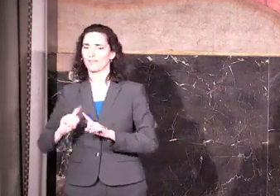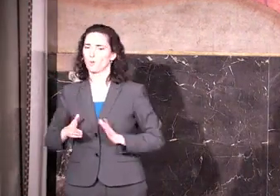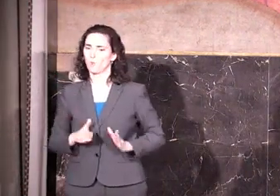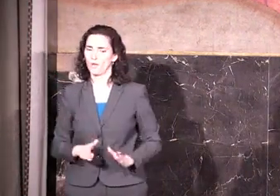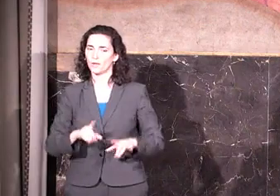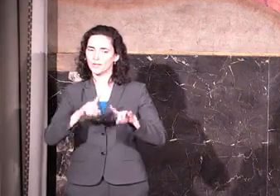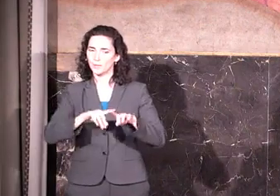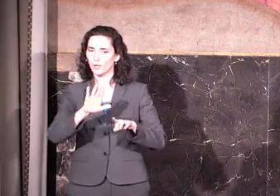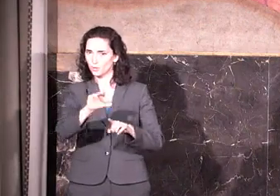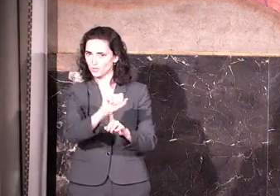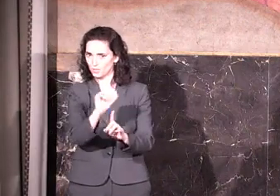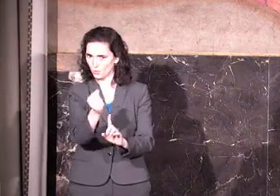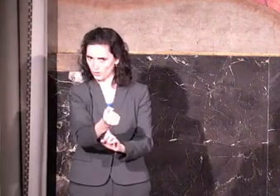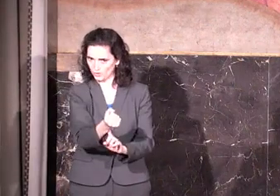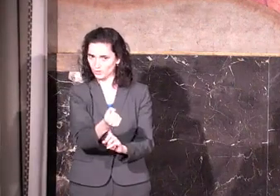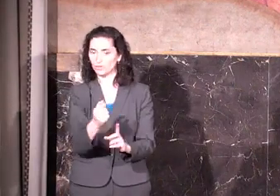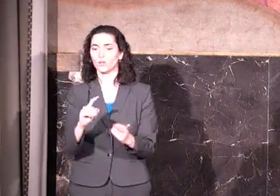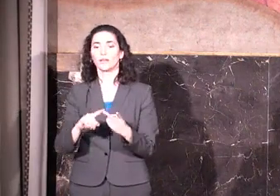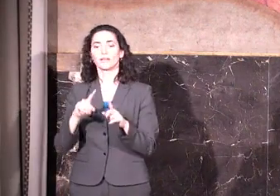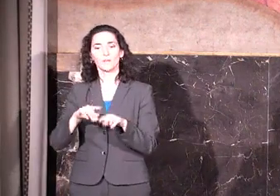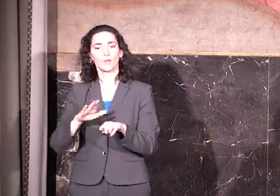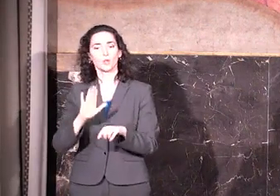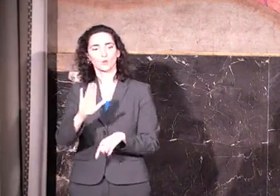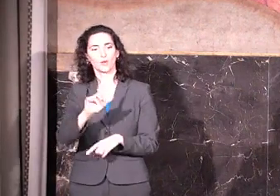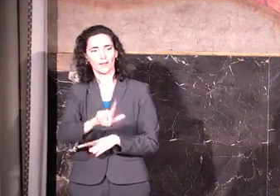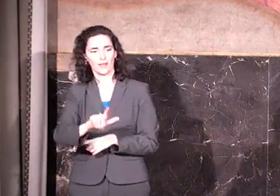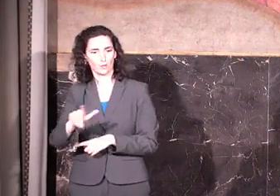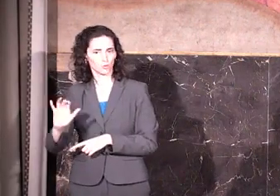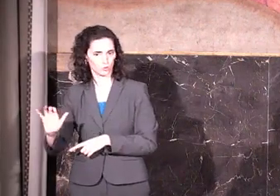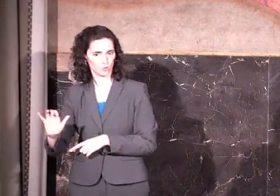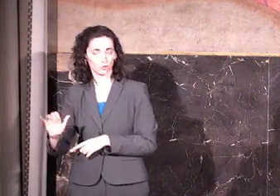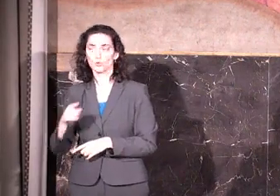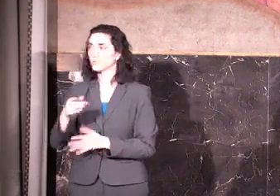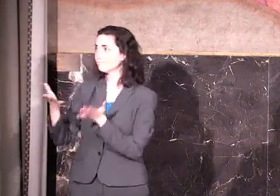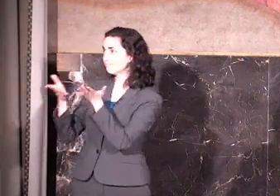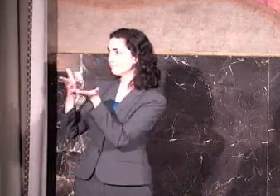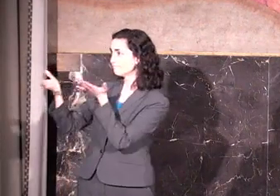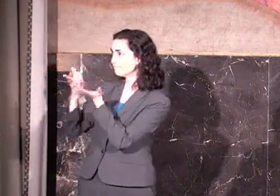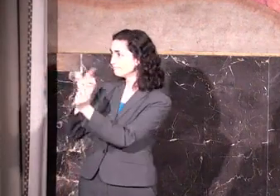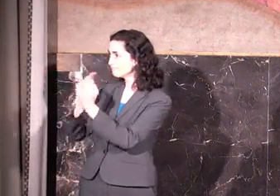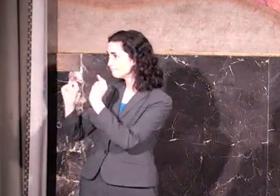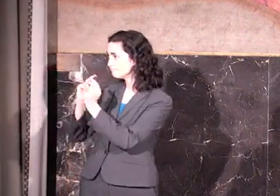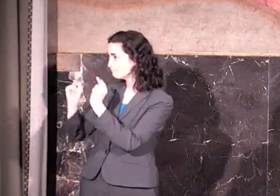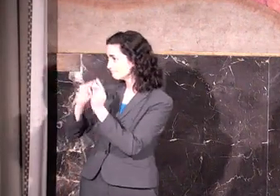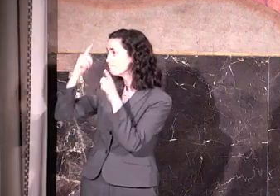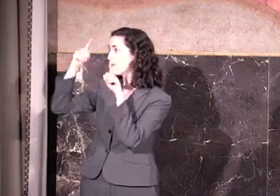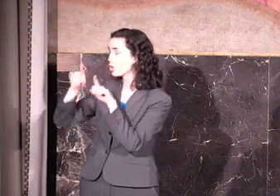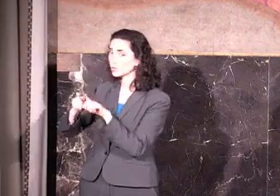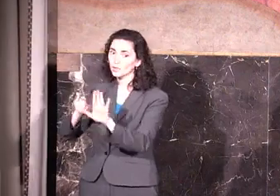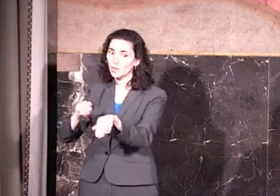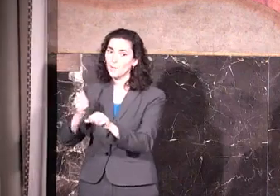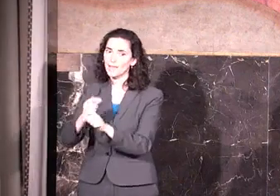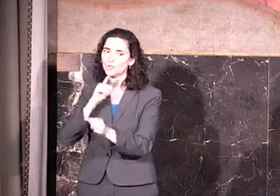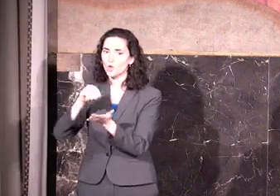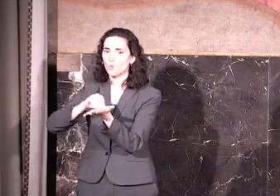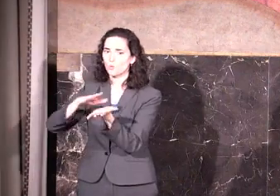your circumstances and on your landlord. Whatever terms you can negotiate, make sure you put those in